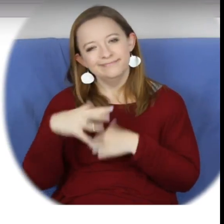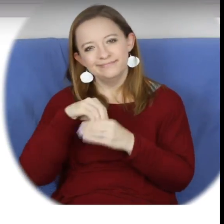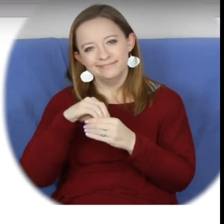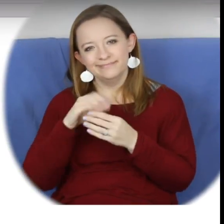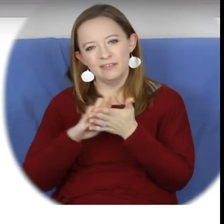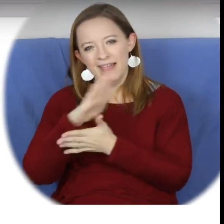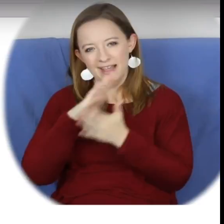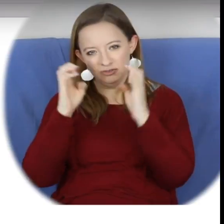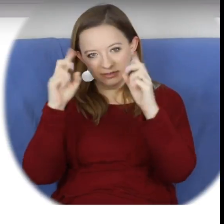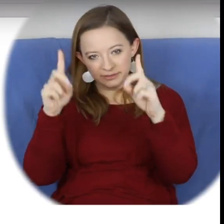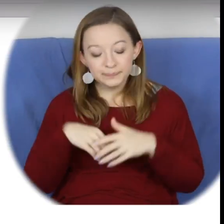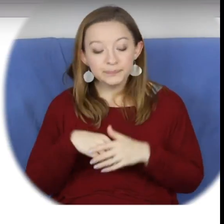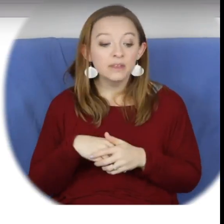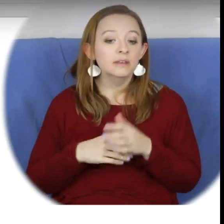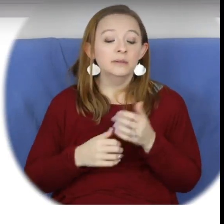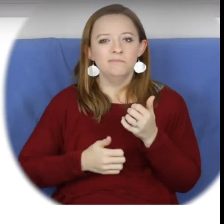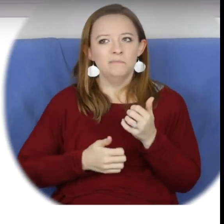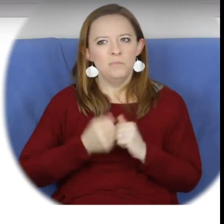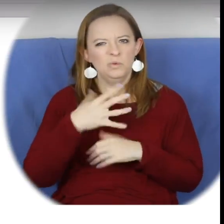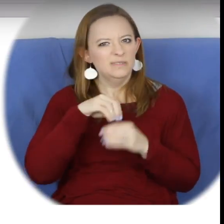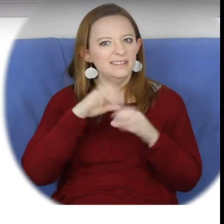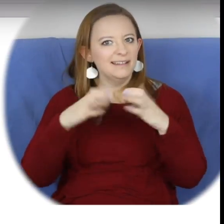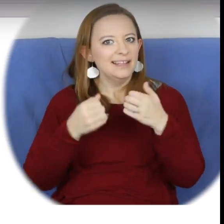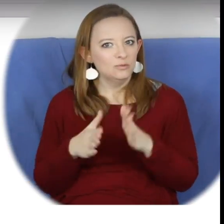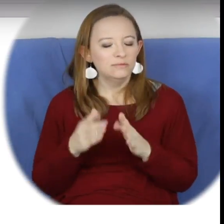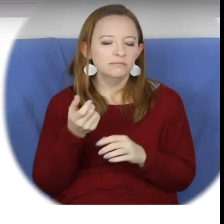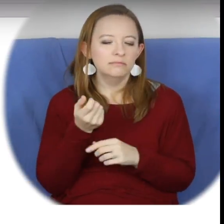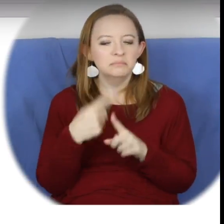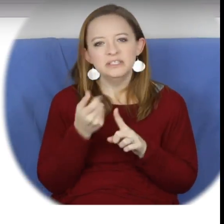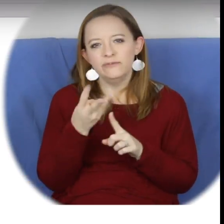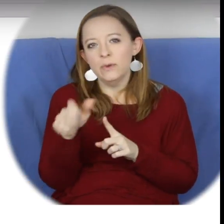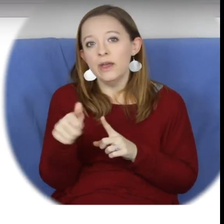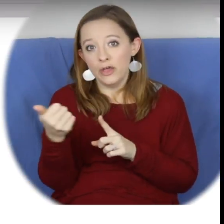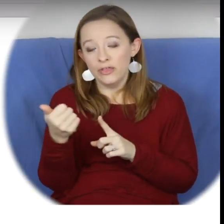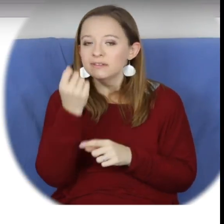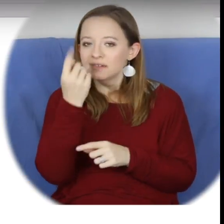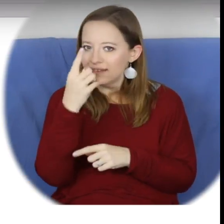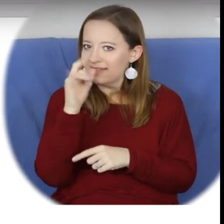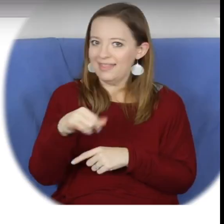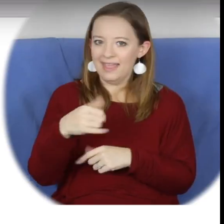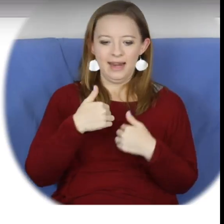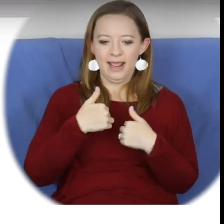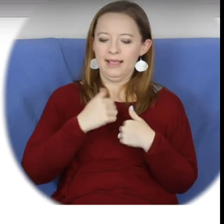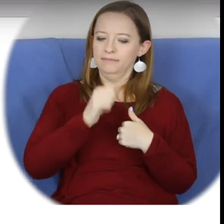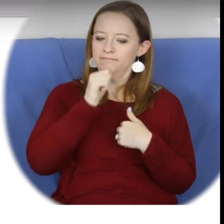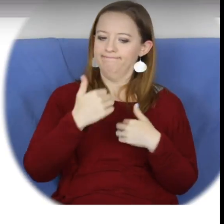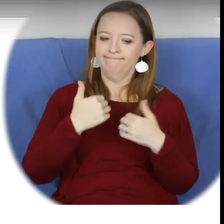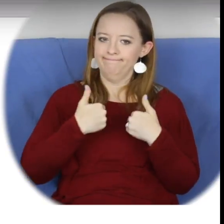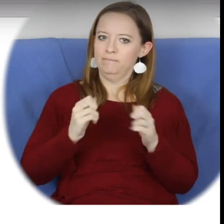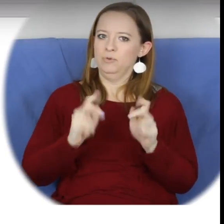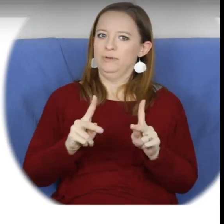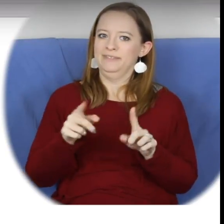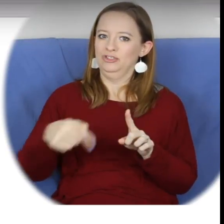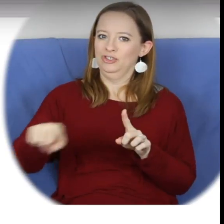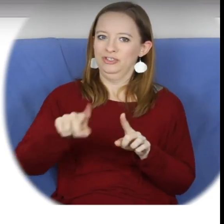can enter and I can look at my work and look at my samples, but like mostly in the classroom or something, but